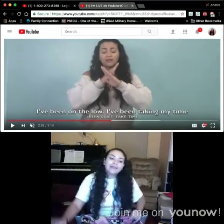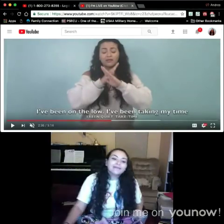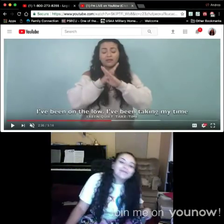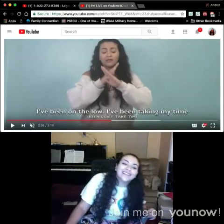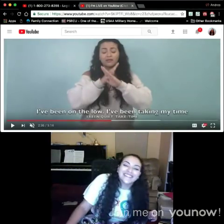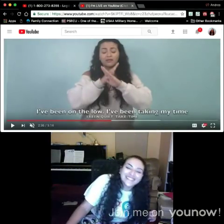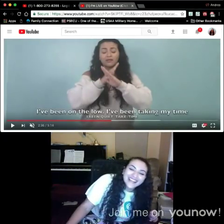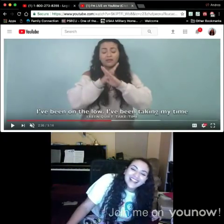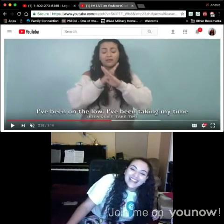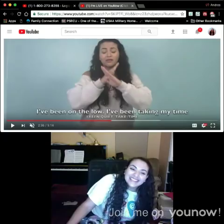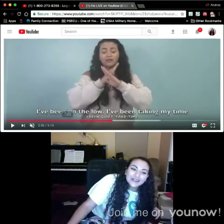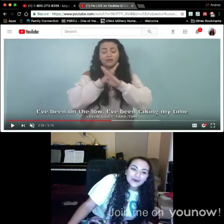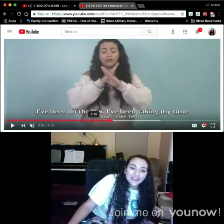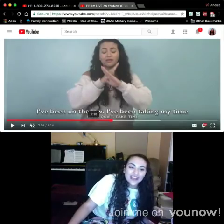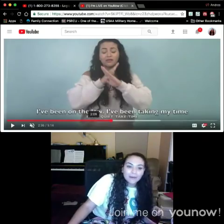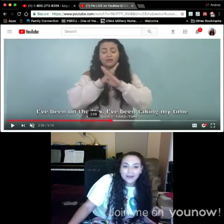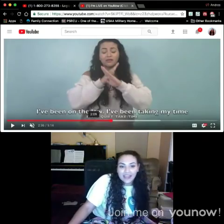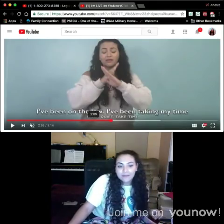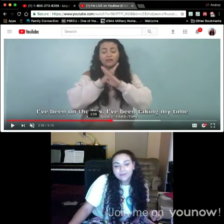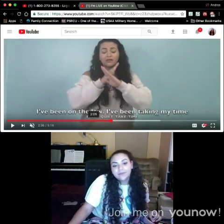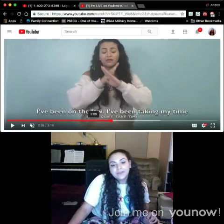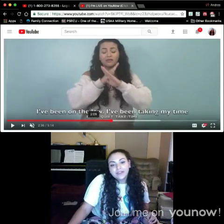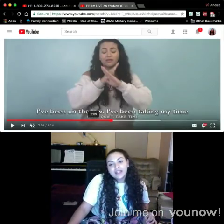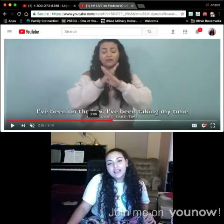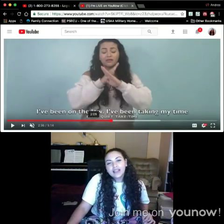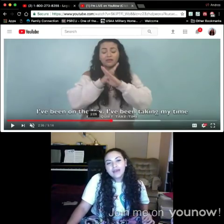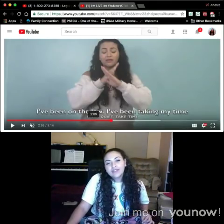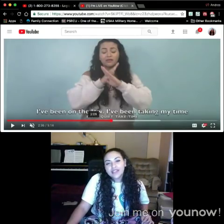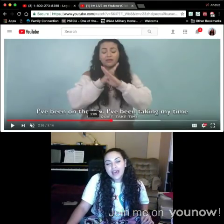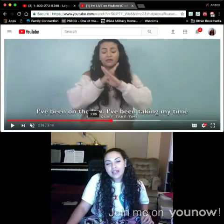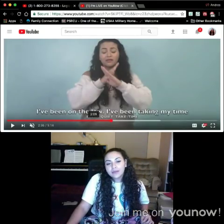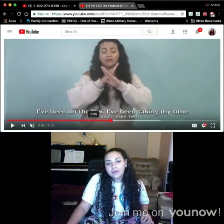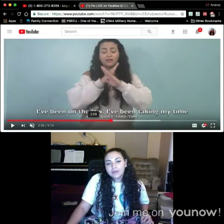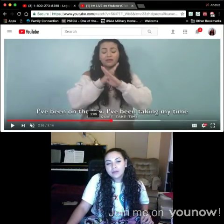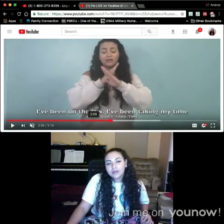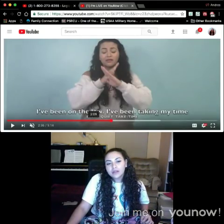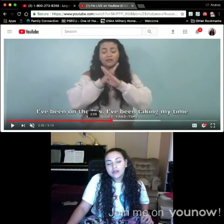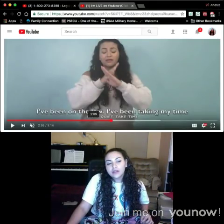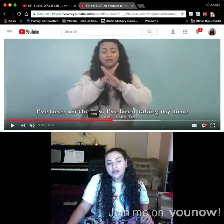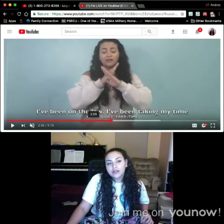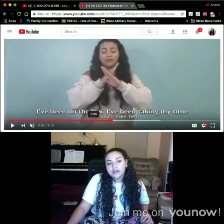Okay. Let's go over that part again. And then after that,